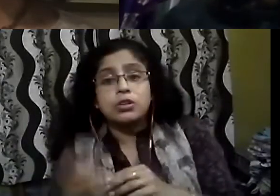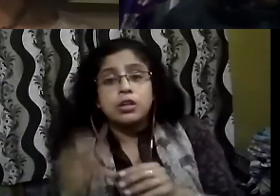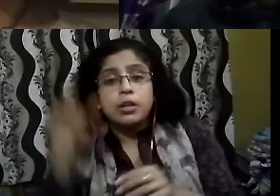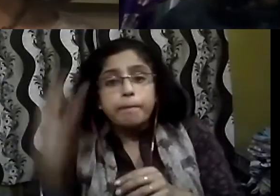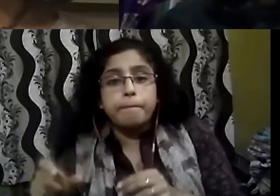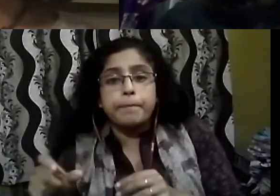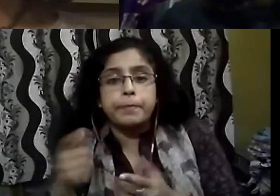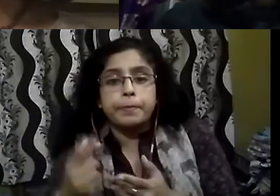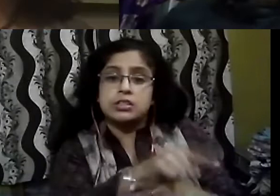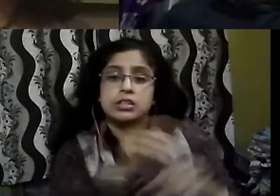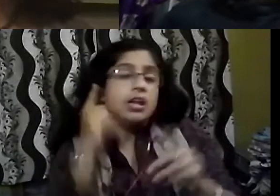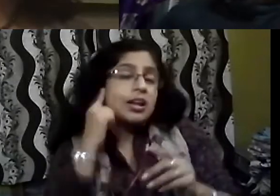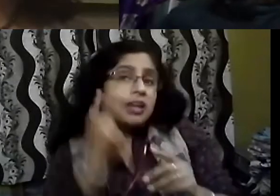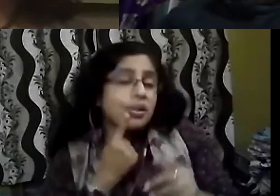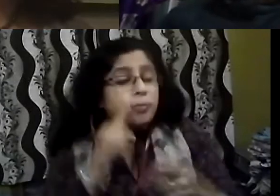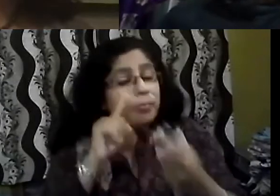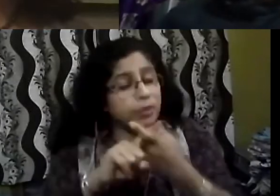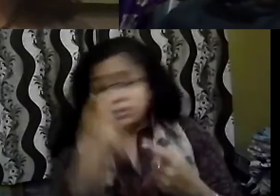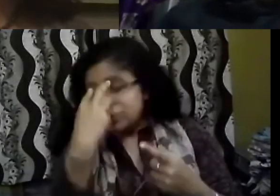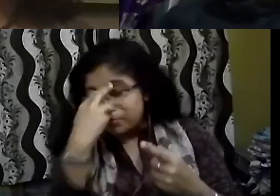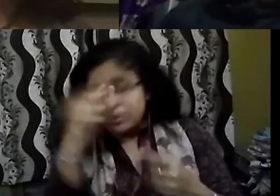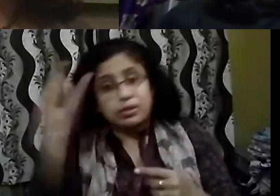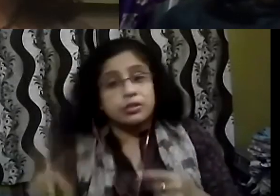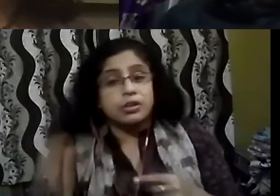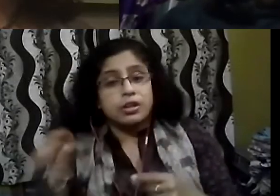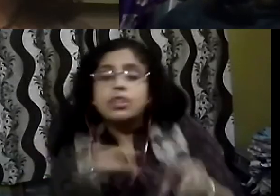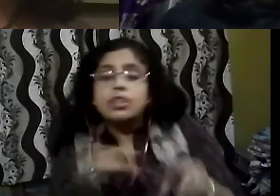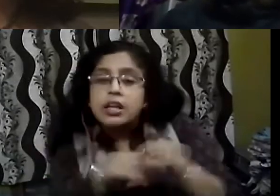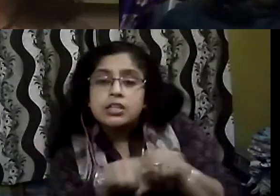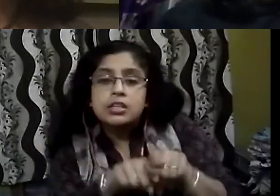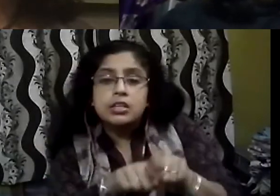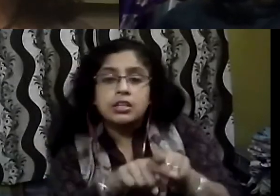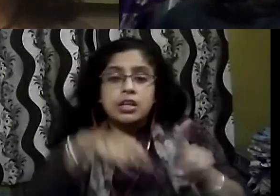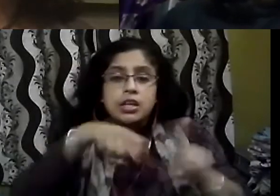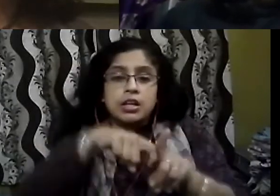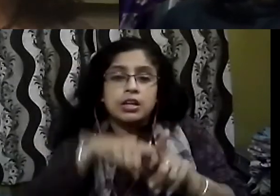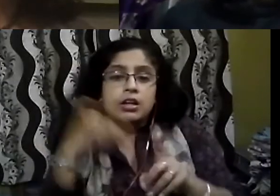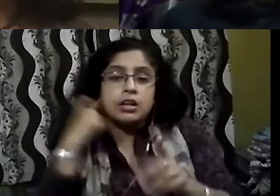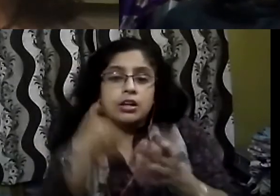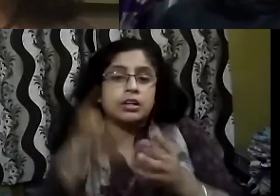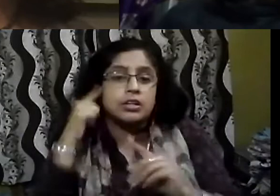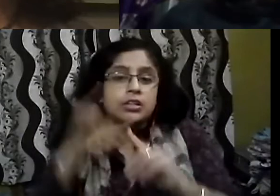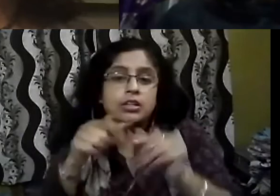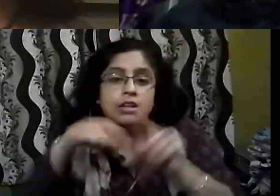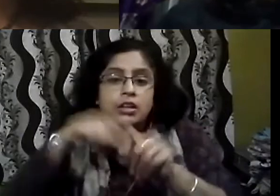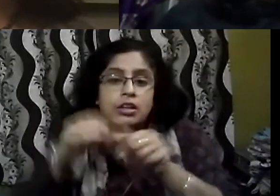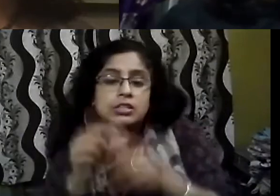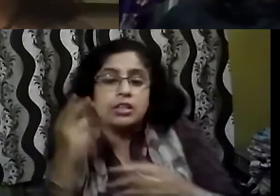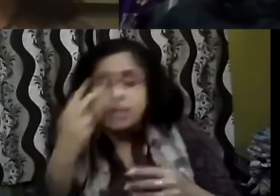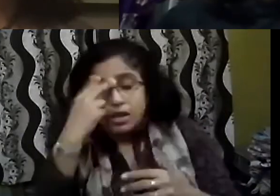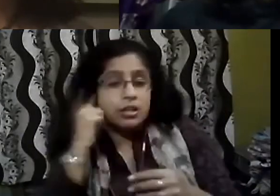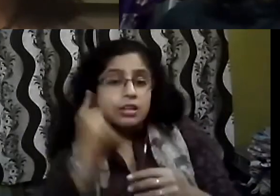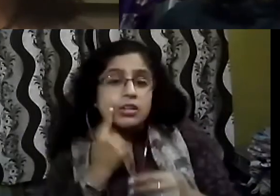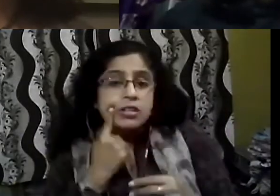deaf plus blind. Okay. Let's take the example. Kritika is a deaf and blind person reading news